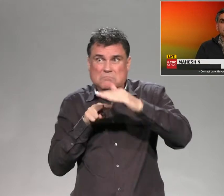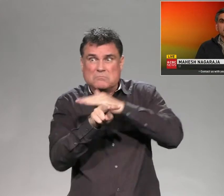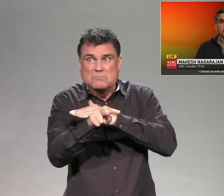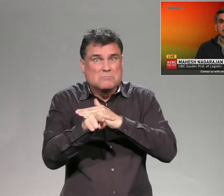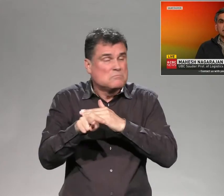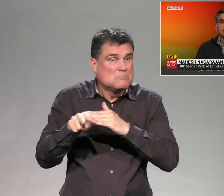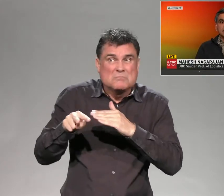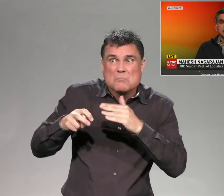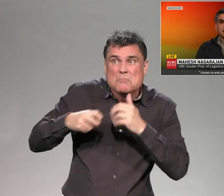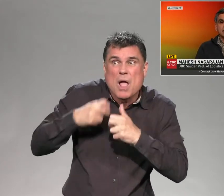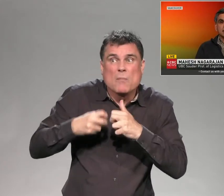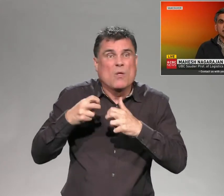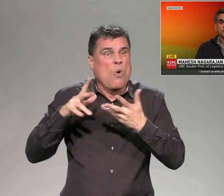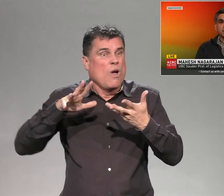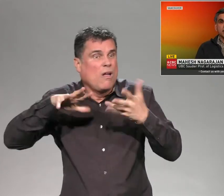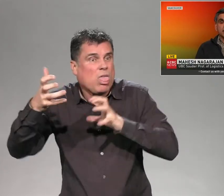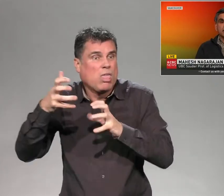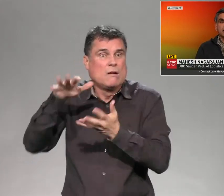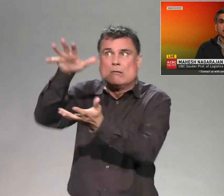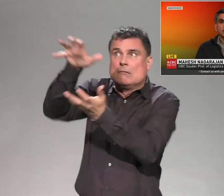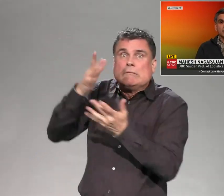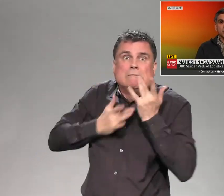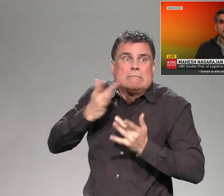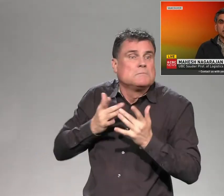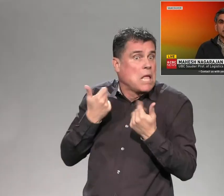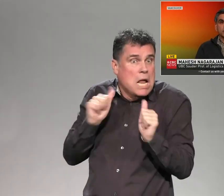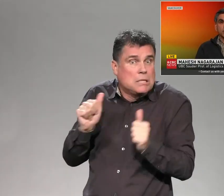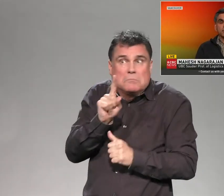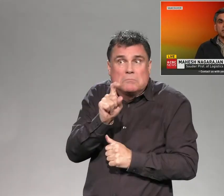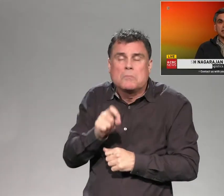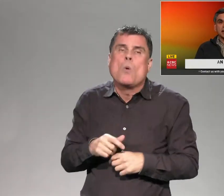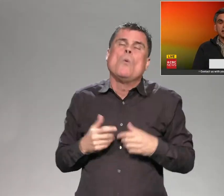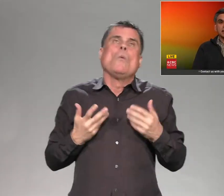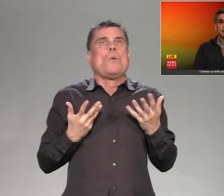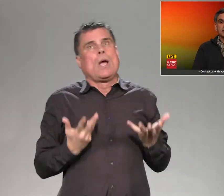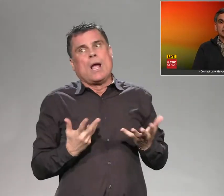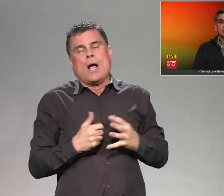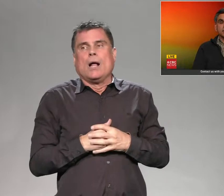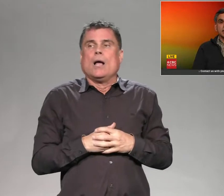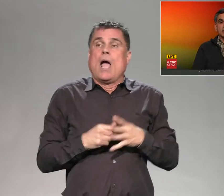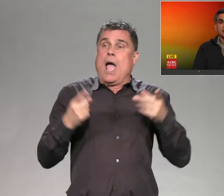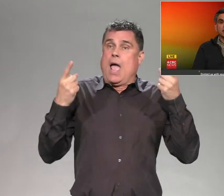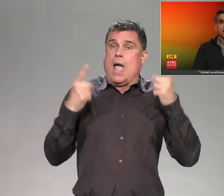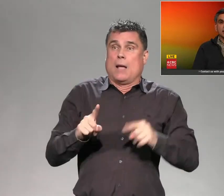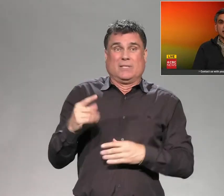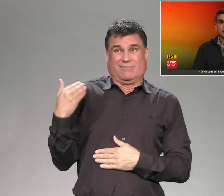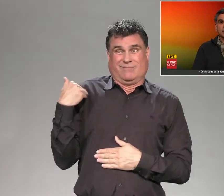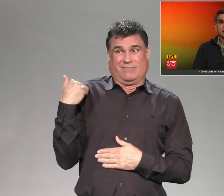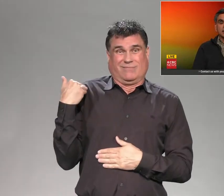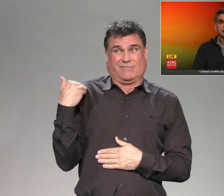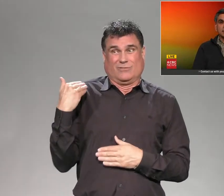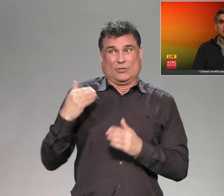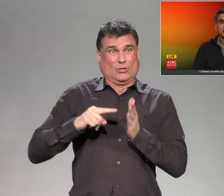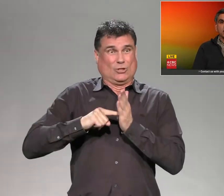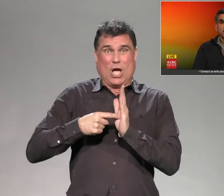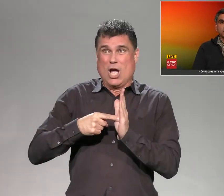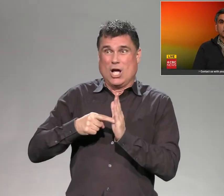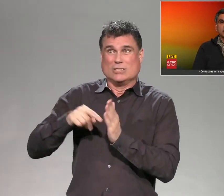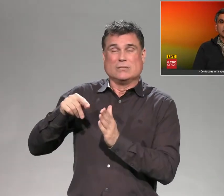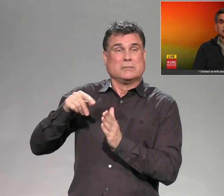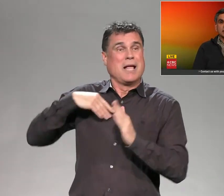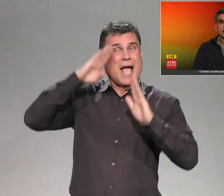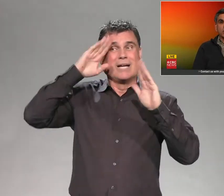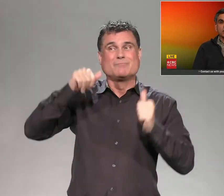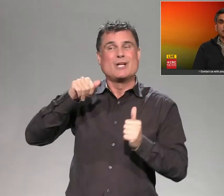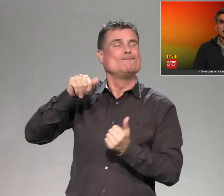Certainly. We've already seen that early on in the process, what we were guaranteed to get, we did not get. There seems to be a lot